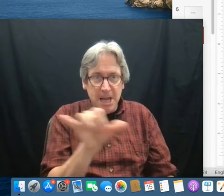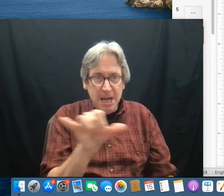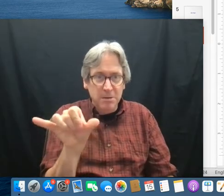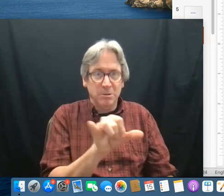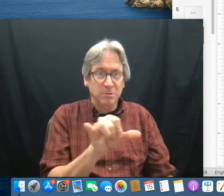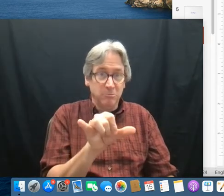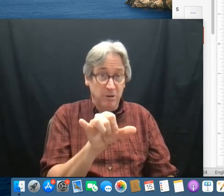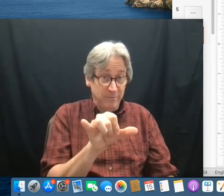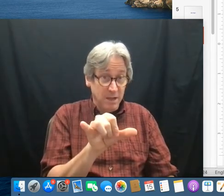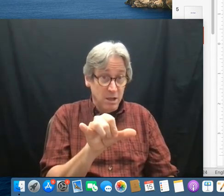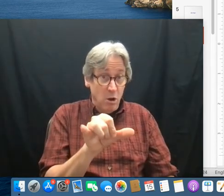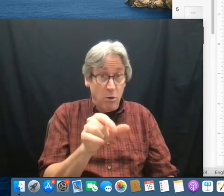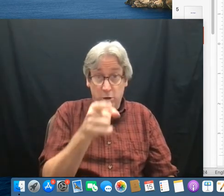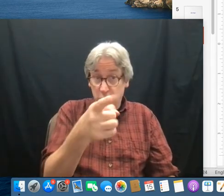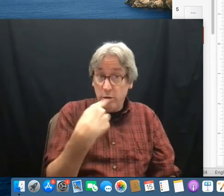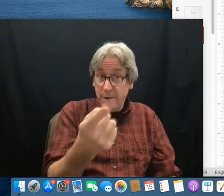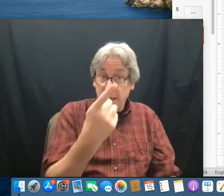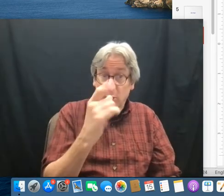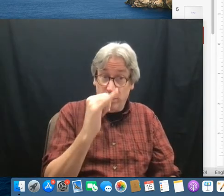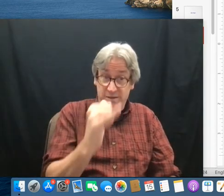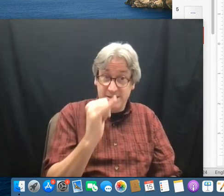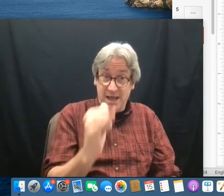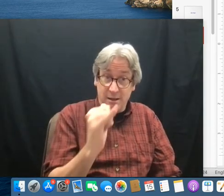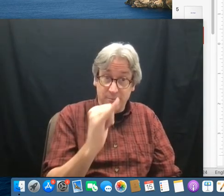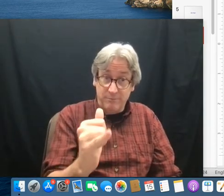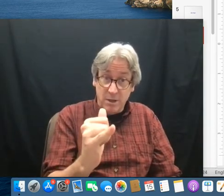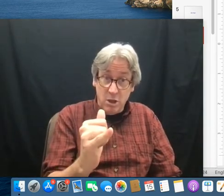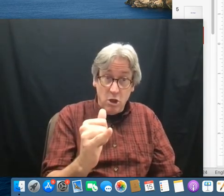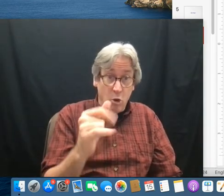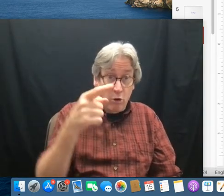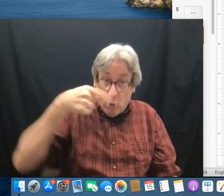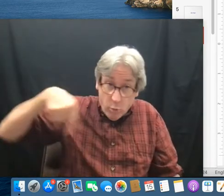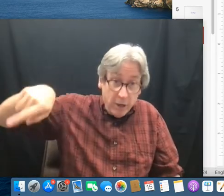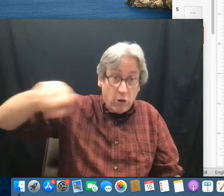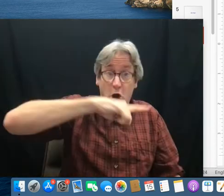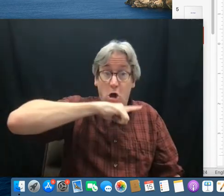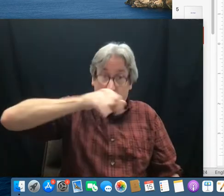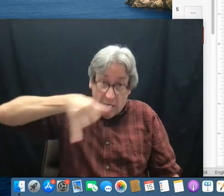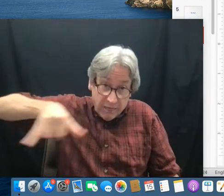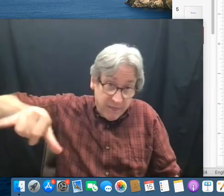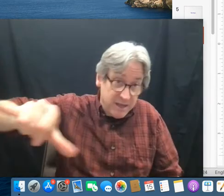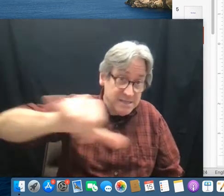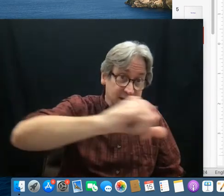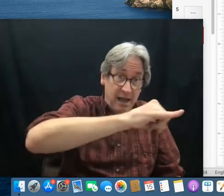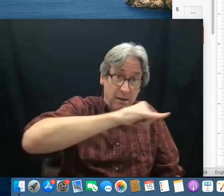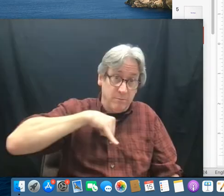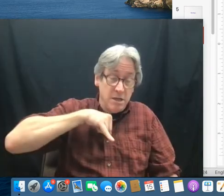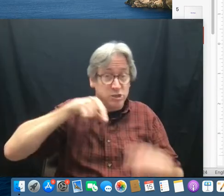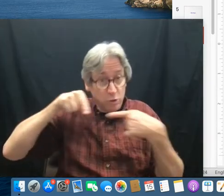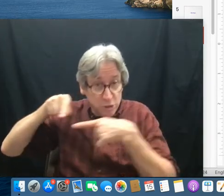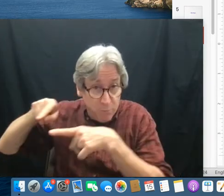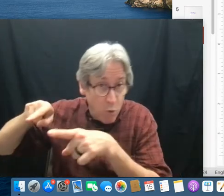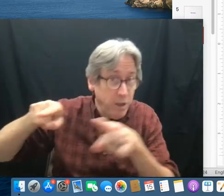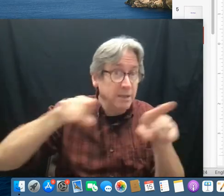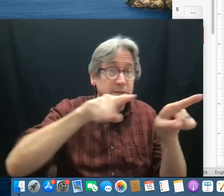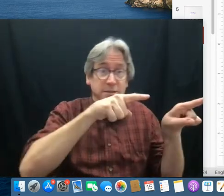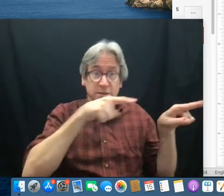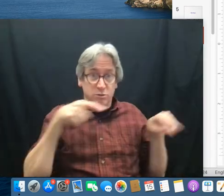the same, right? Or you and me, we're the same. Or we're all the same. So we're